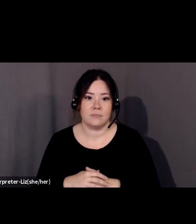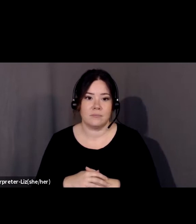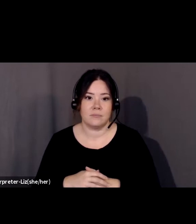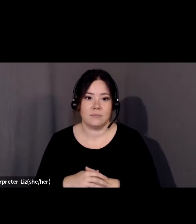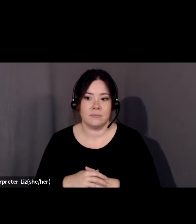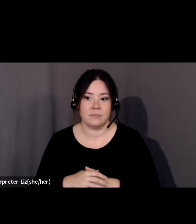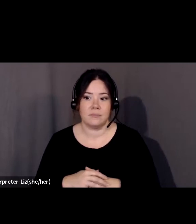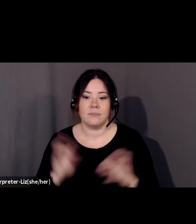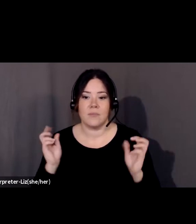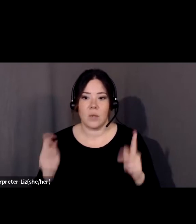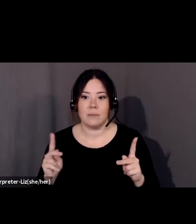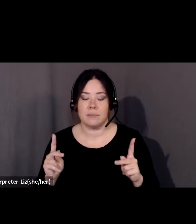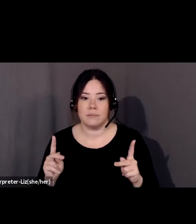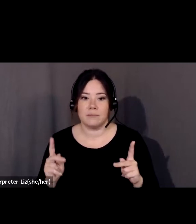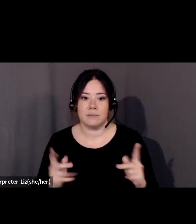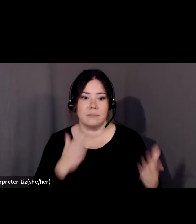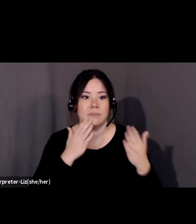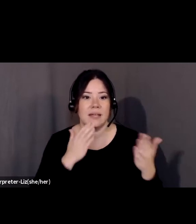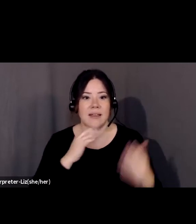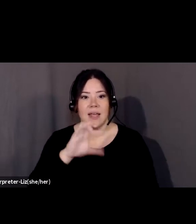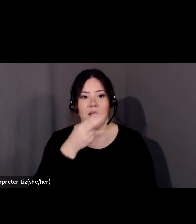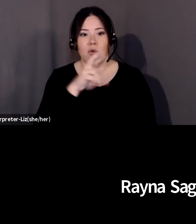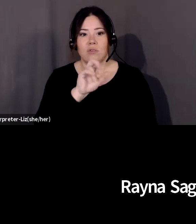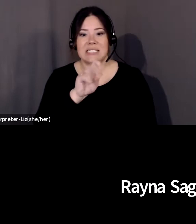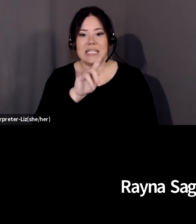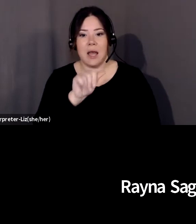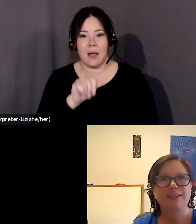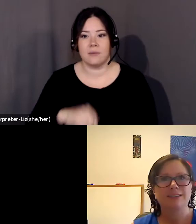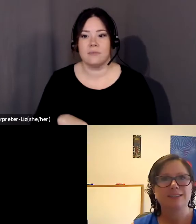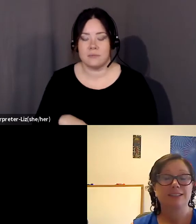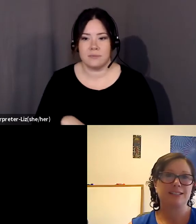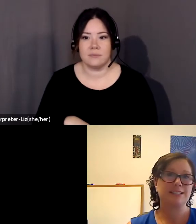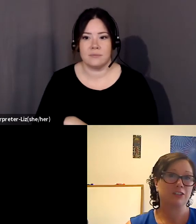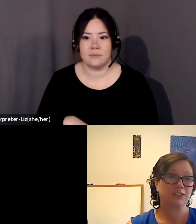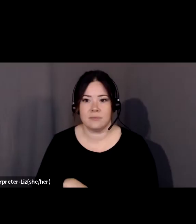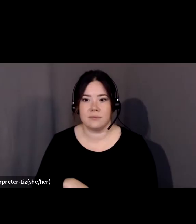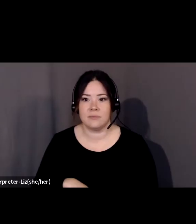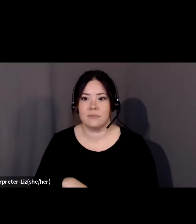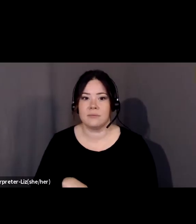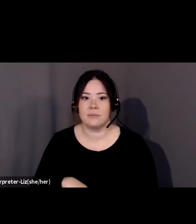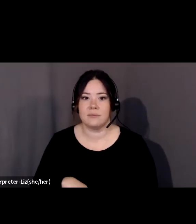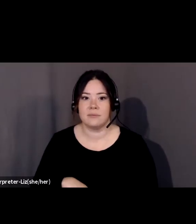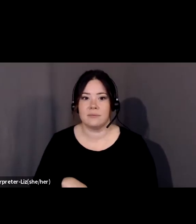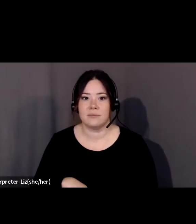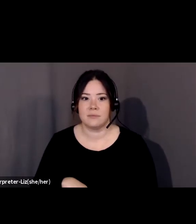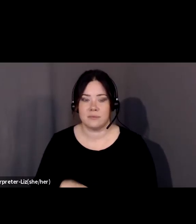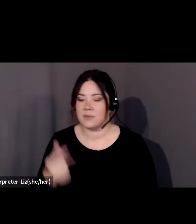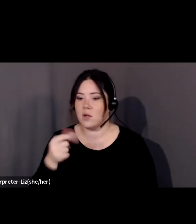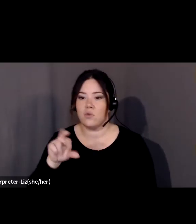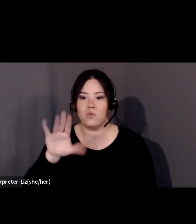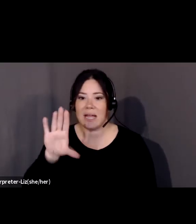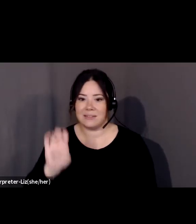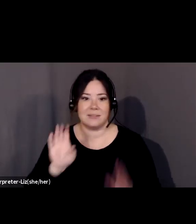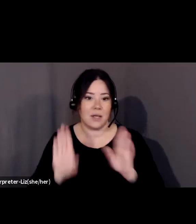Great. Thank you, Christina. So yeah, Grace, great question.